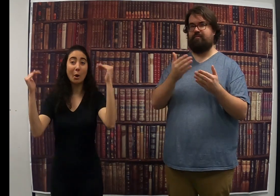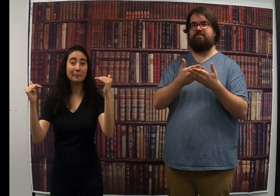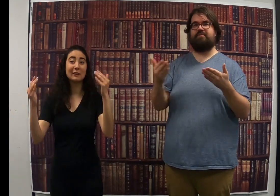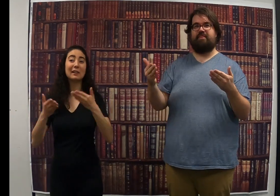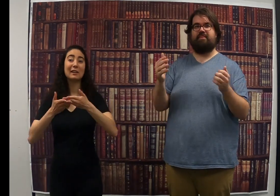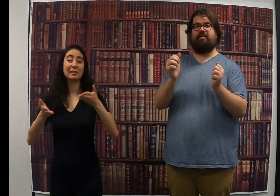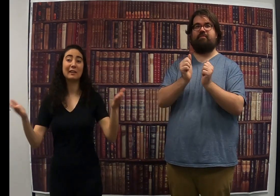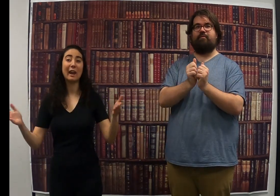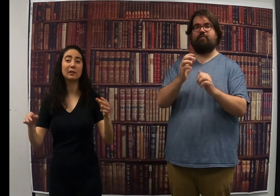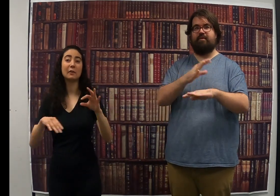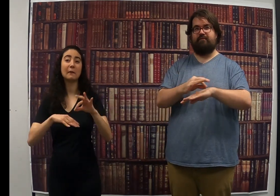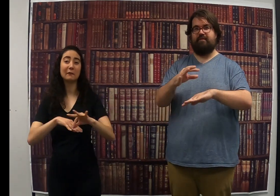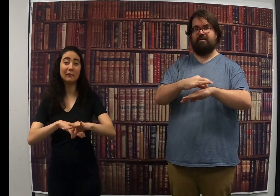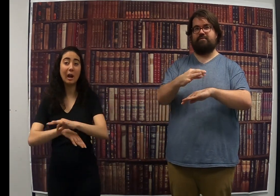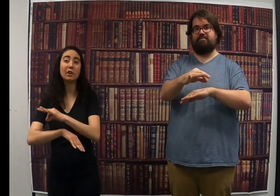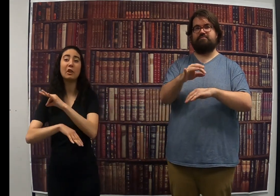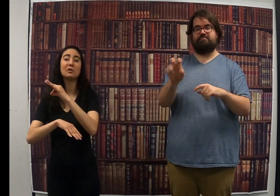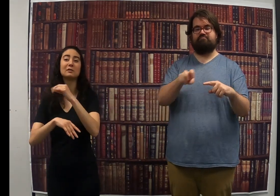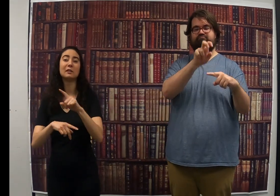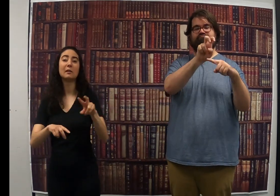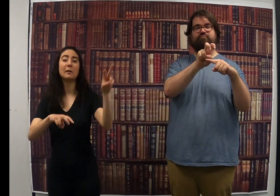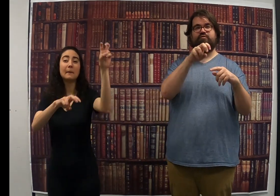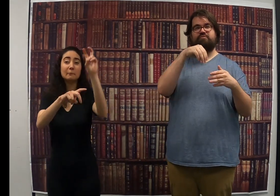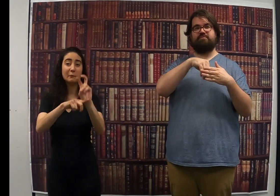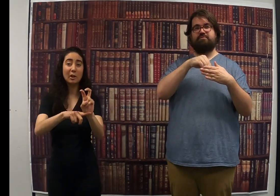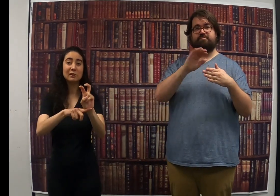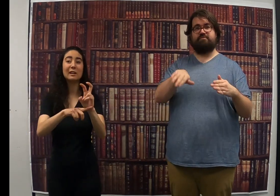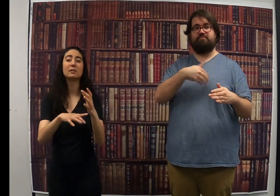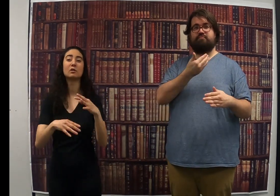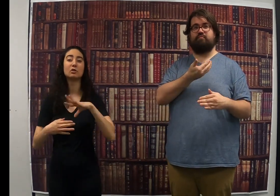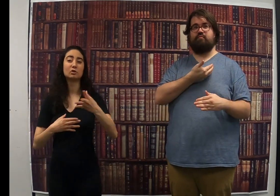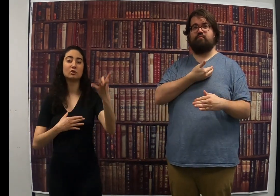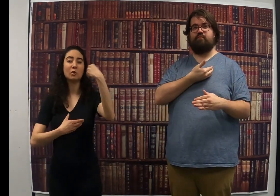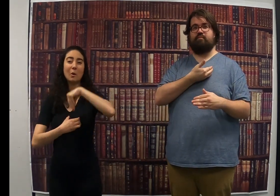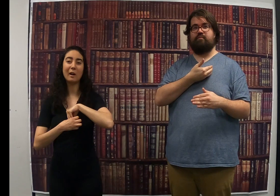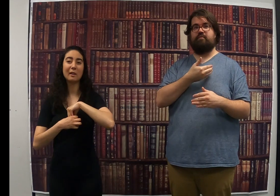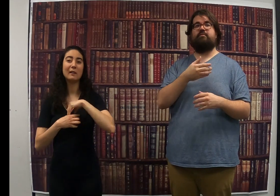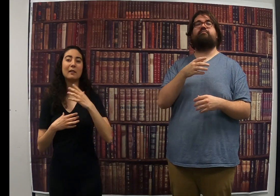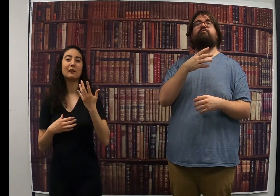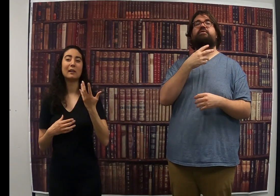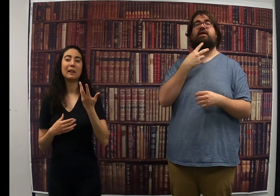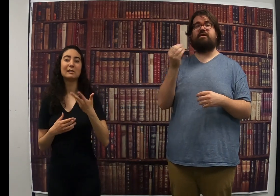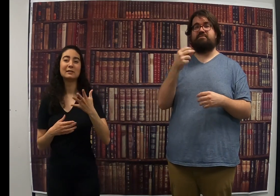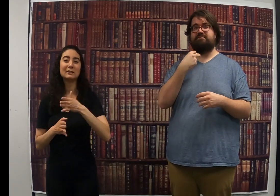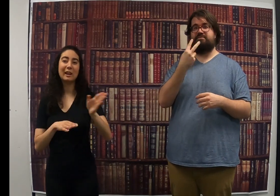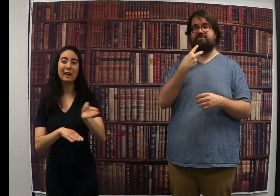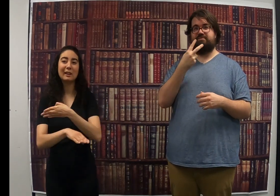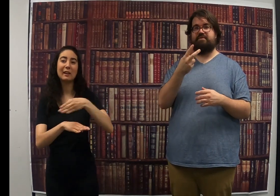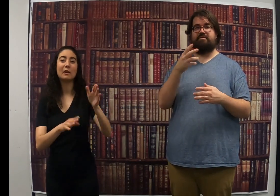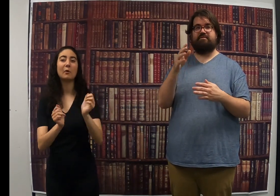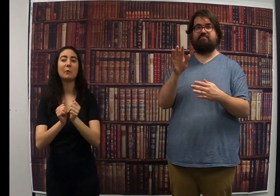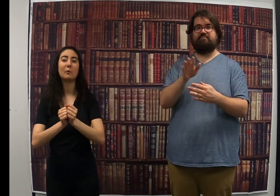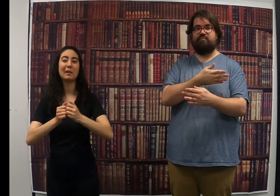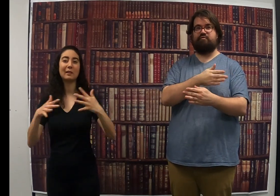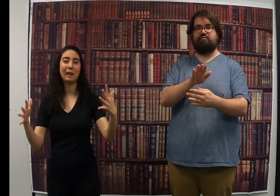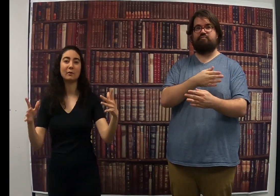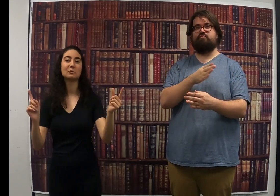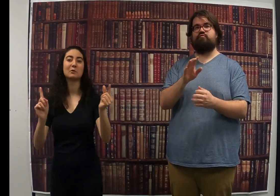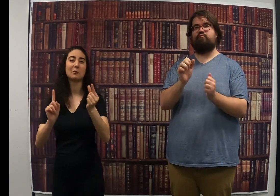Hope is the thing with feathers that perches in the soul and sings the tune without the words,